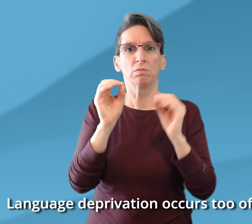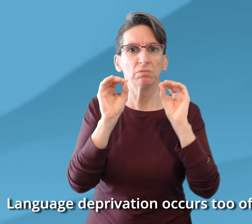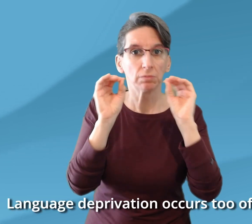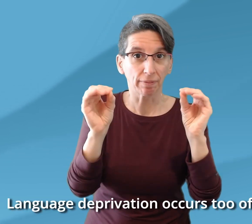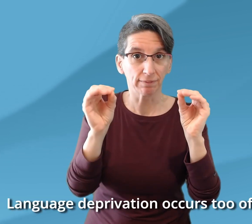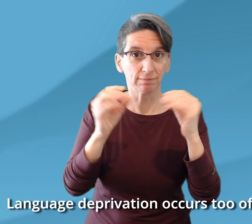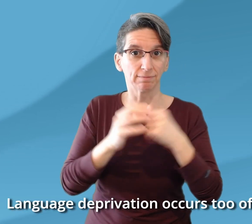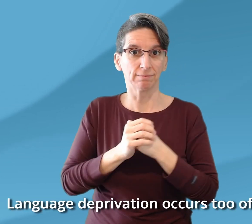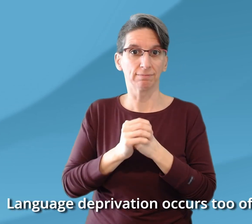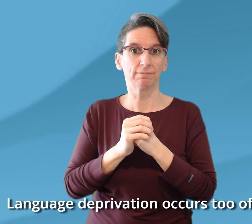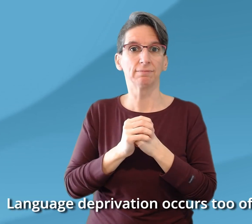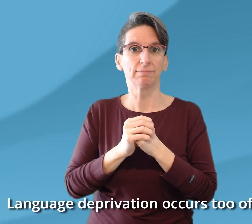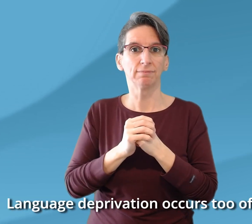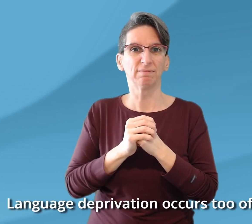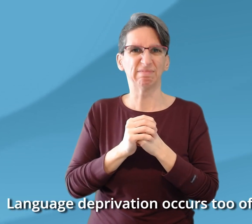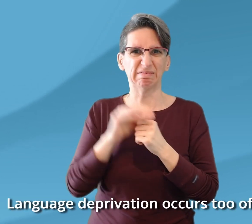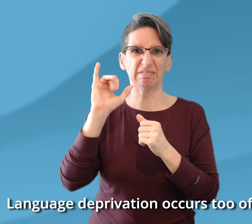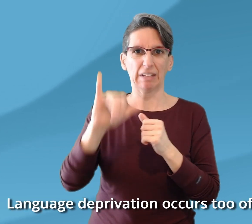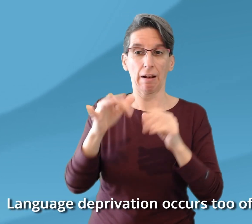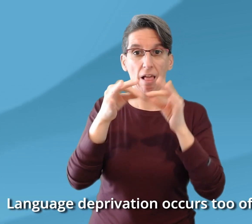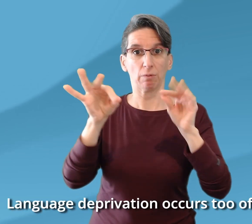Language deprivation occurs too often.